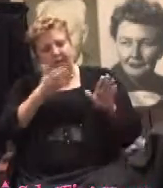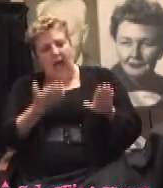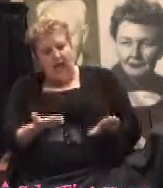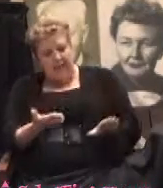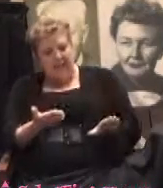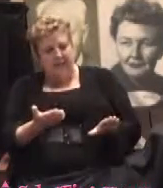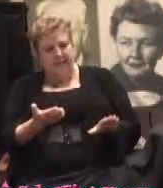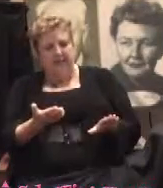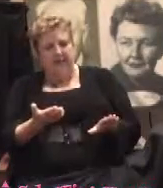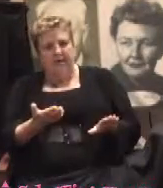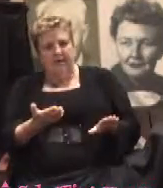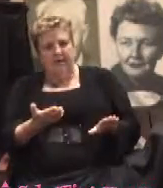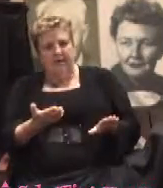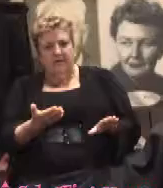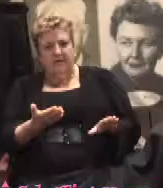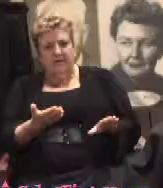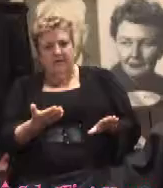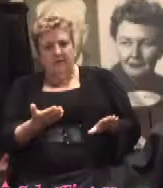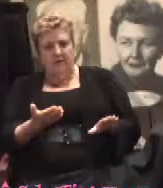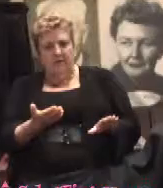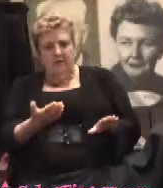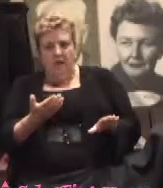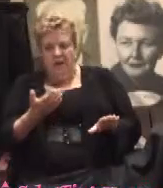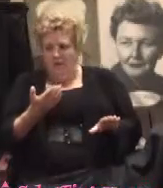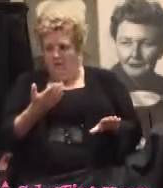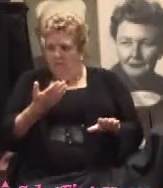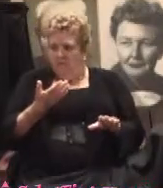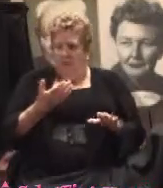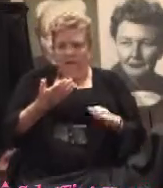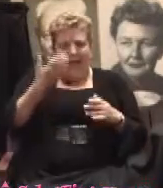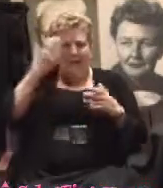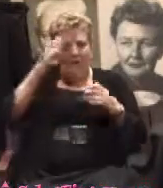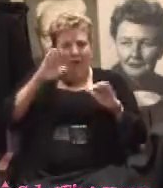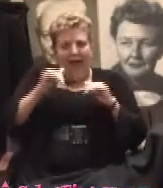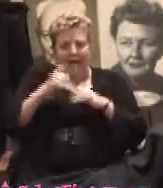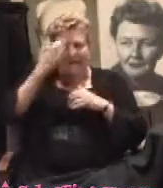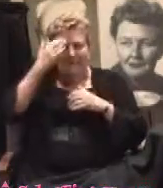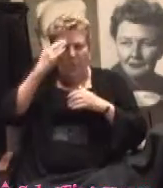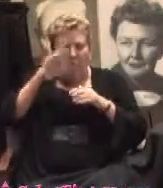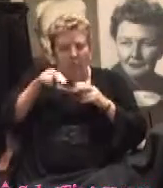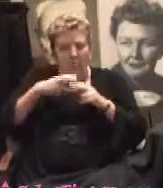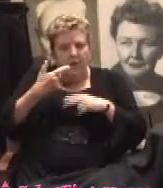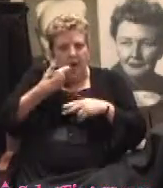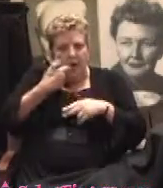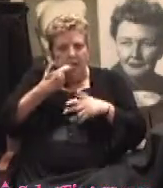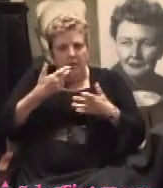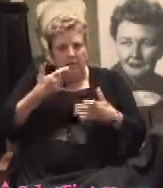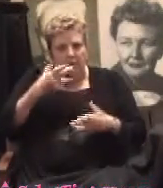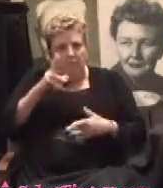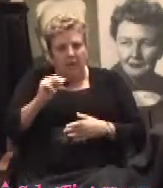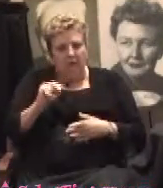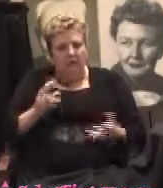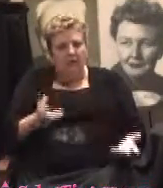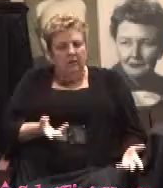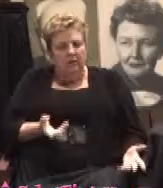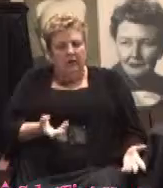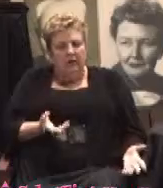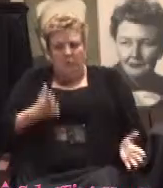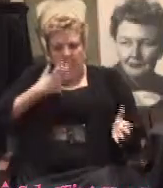And I didn't know that he knew about the gun. I thought he must know about the gun. And I was embarrassed. And